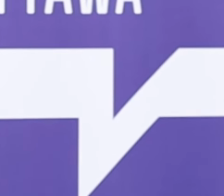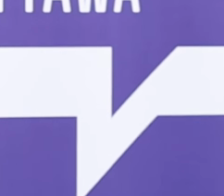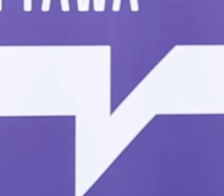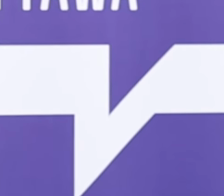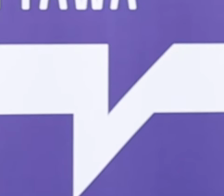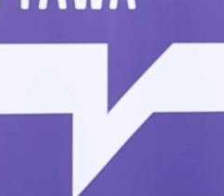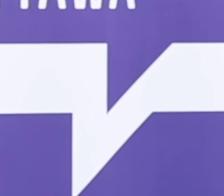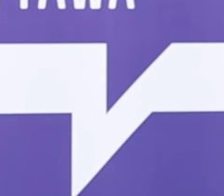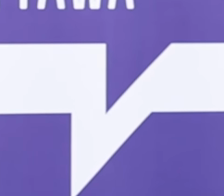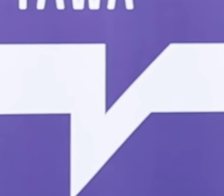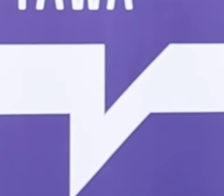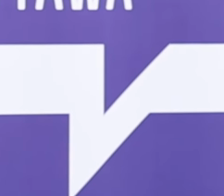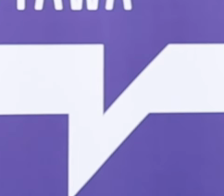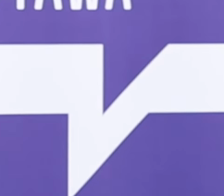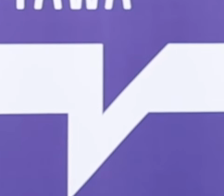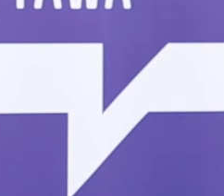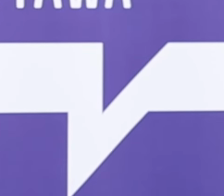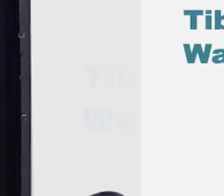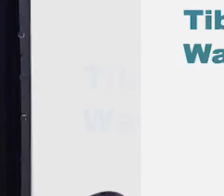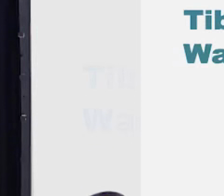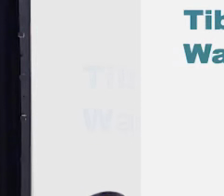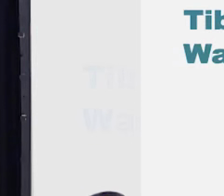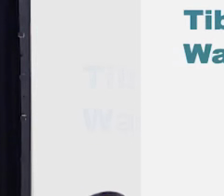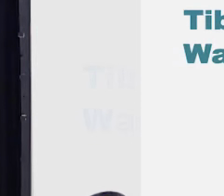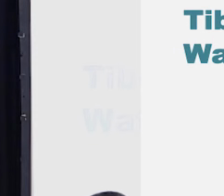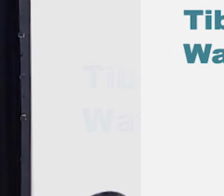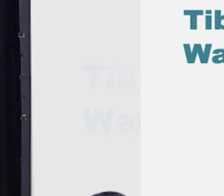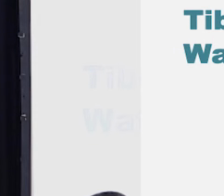the vibrations. So you can take a look, there's a short clip here.